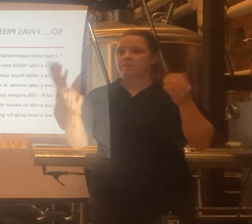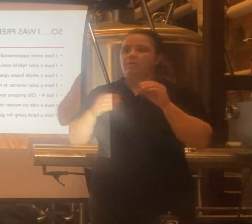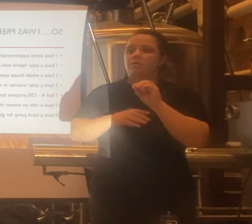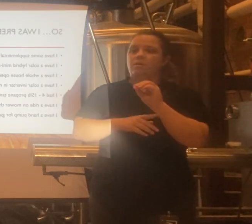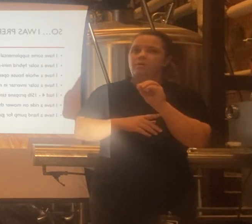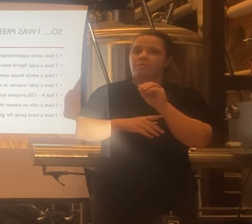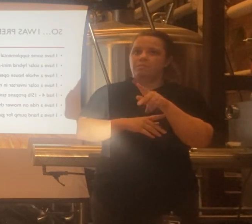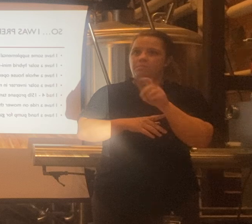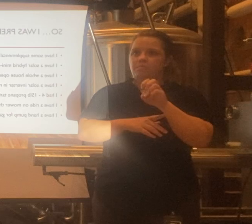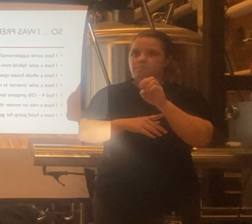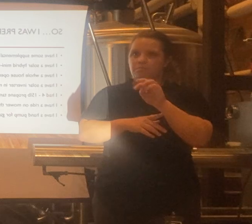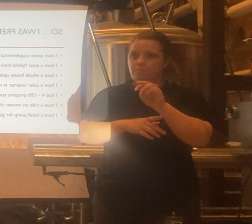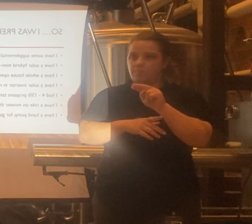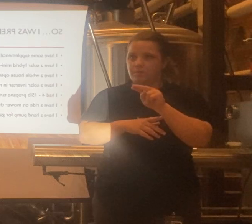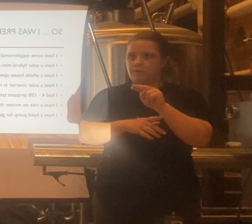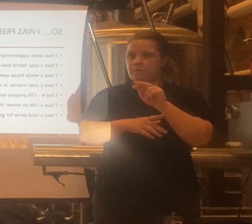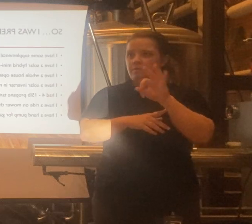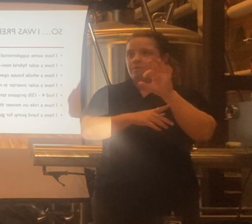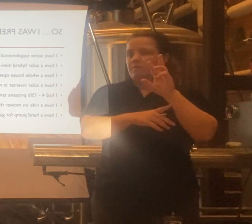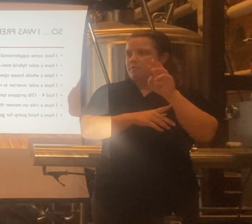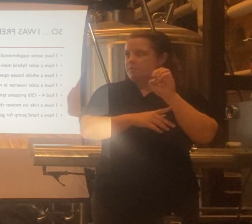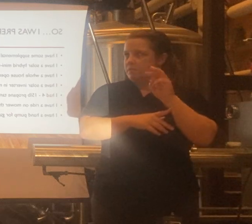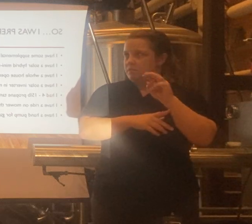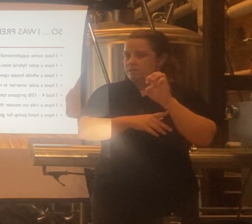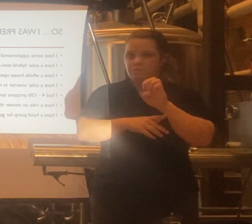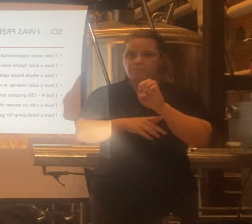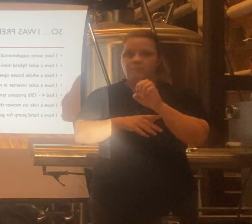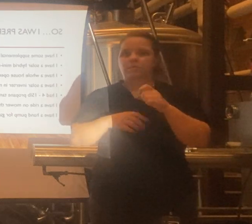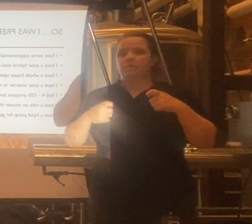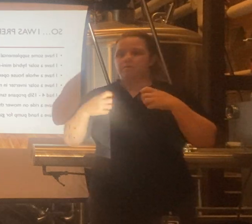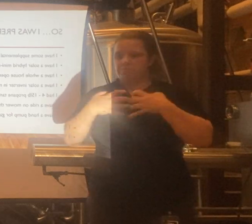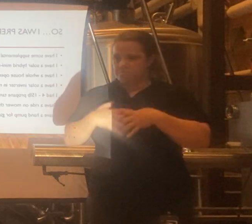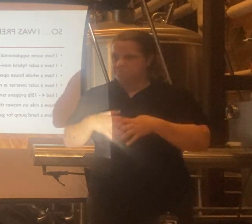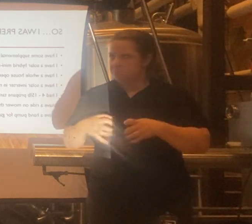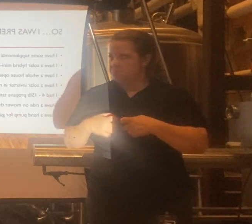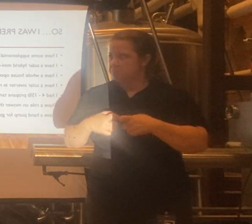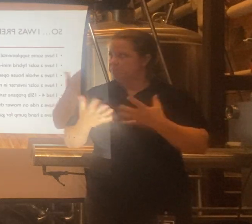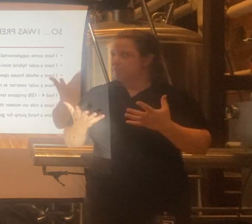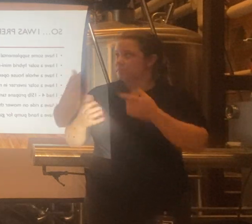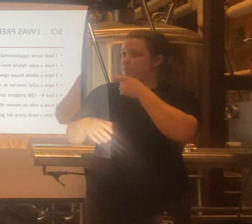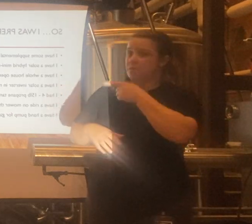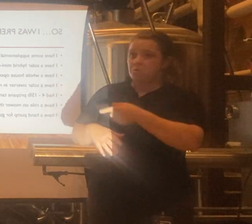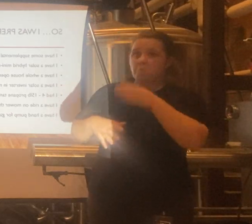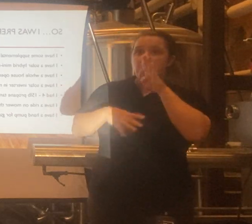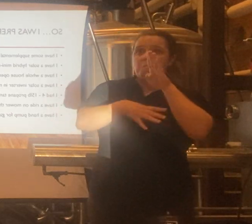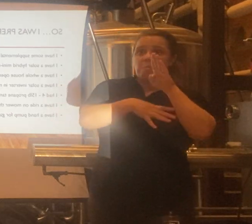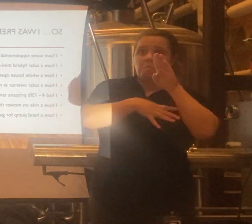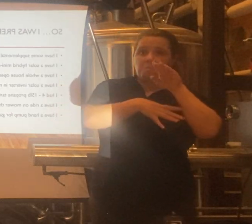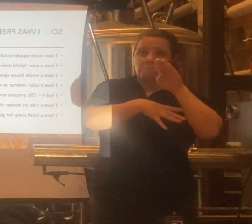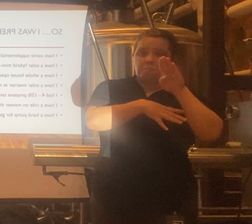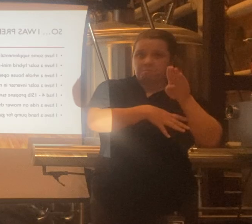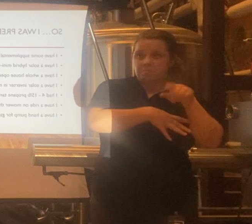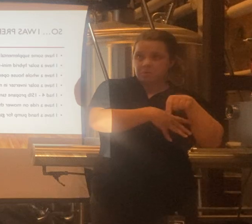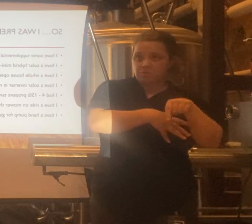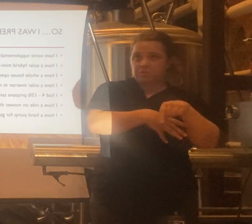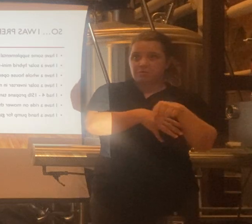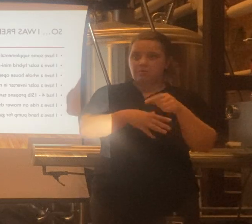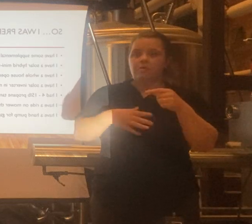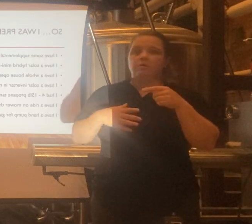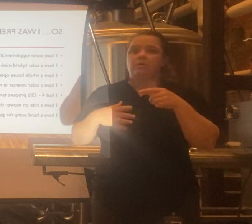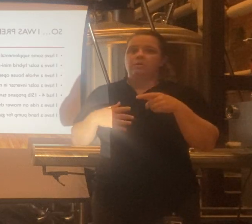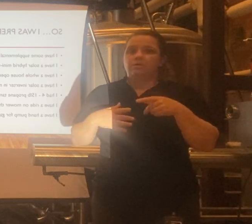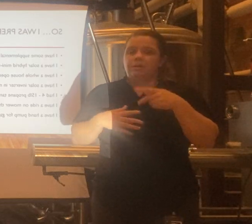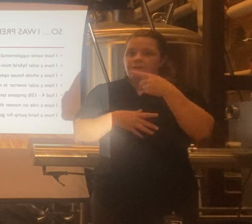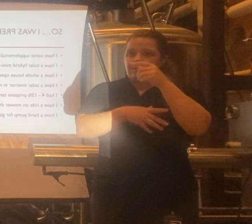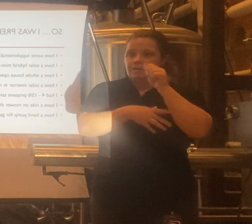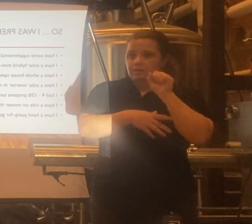generator. We'll talk about that. And then I had 15-pound propane tanks, barbecue propane tanks. Those turned out to be my first